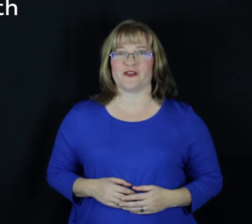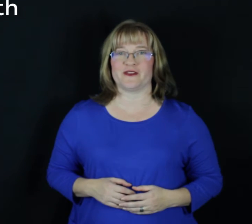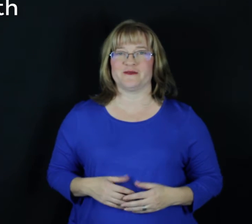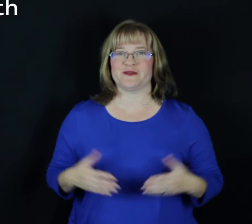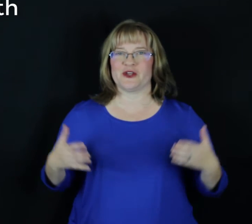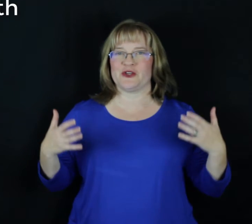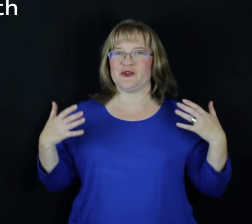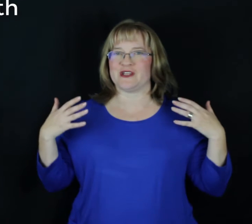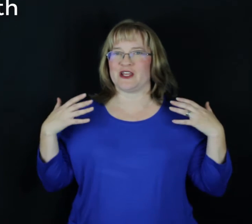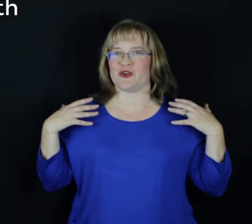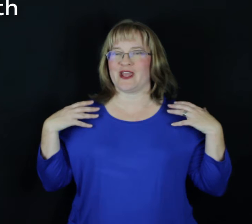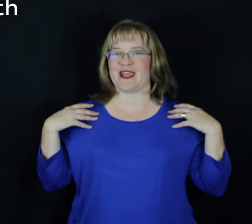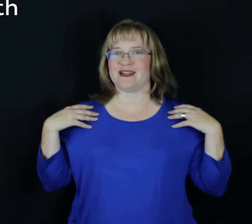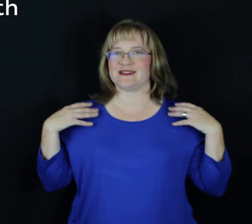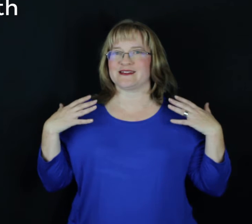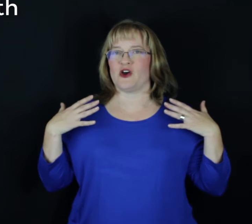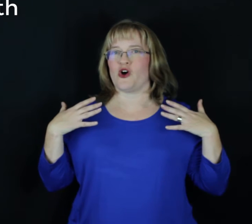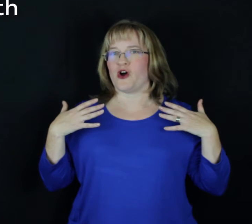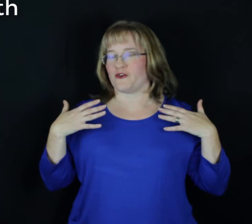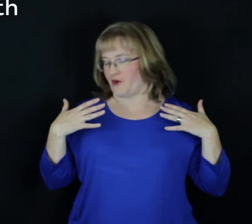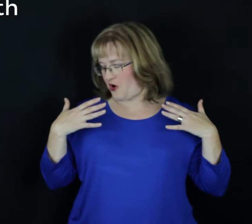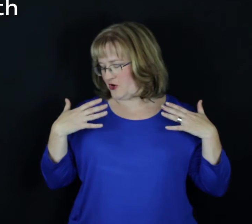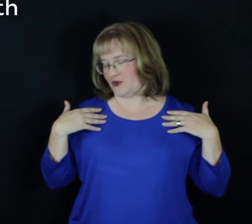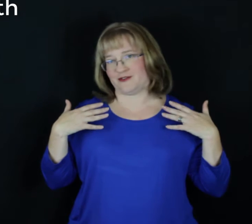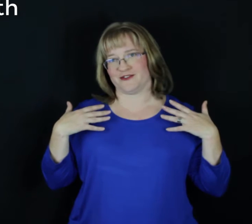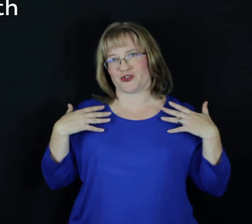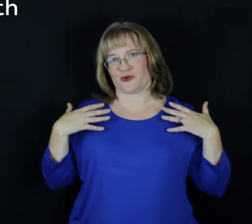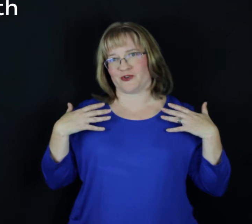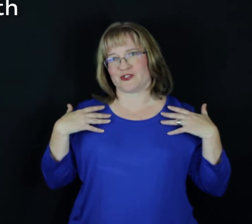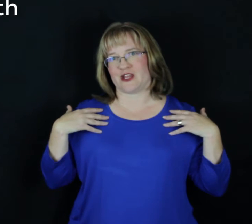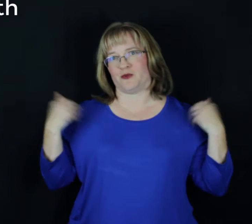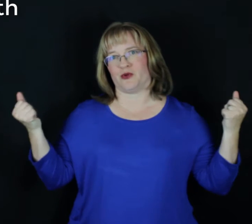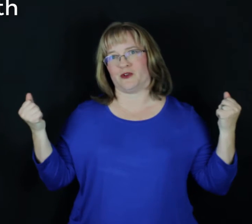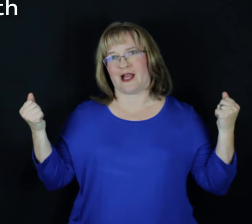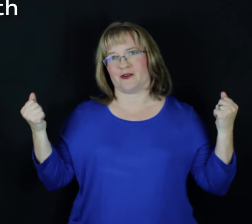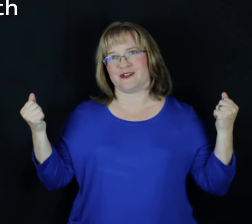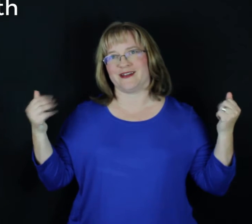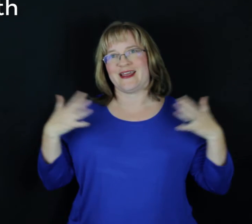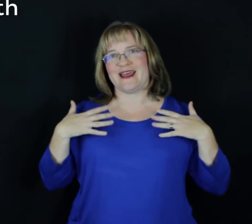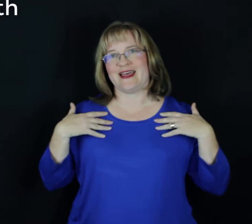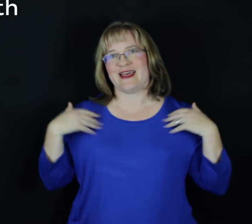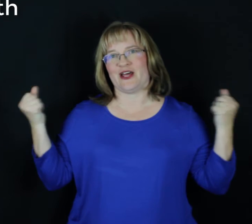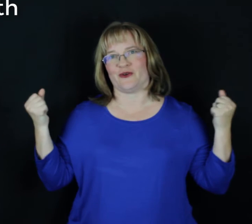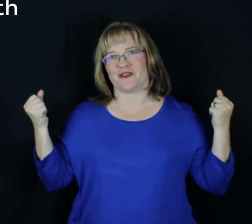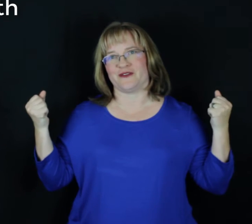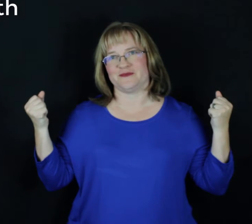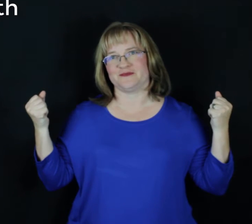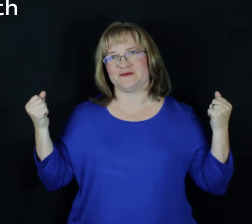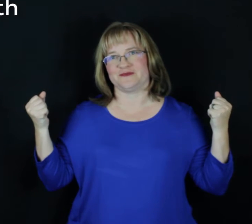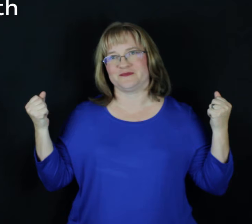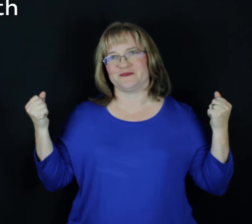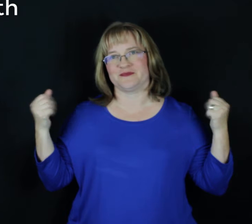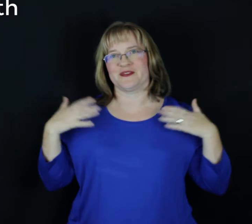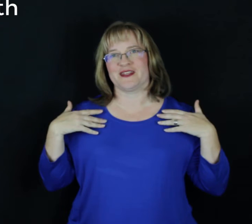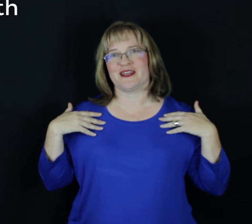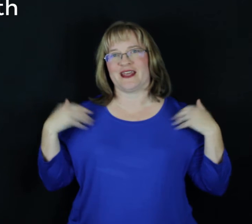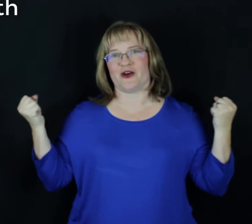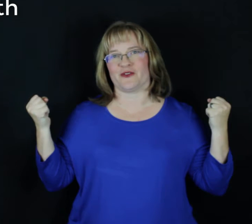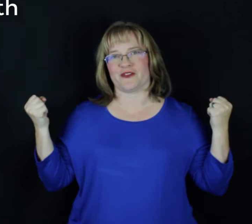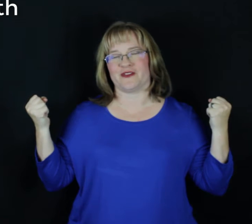health, you take your hands on your shoulders and you pull out. Health. Health. They